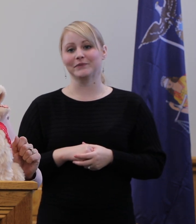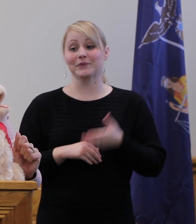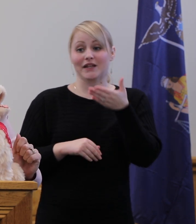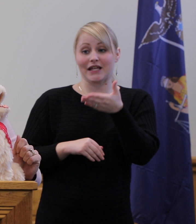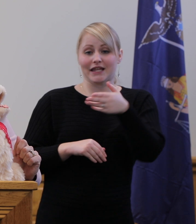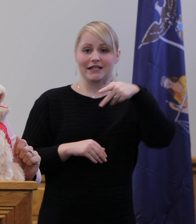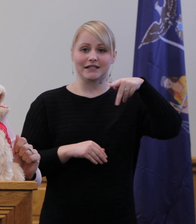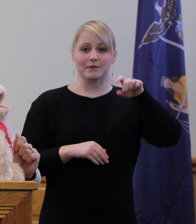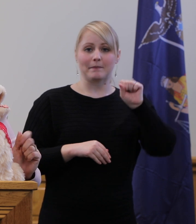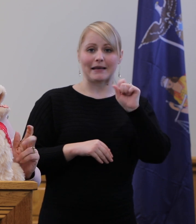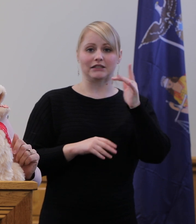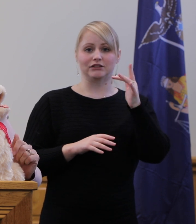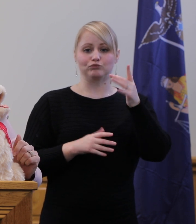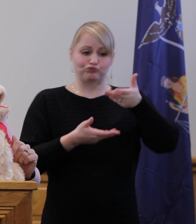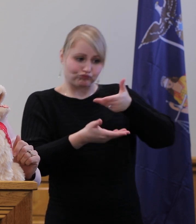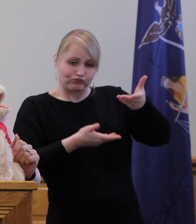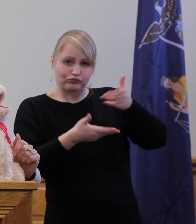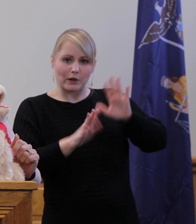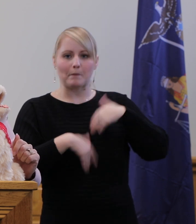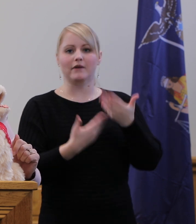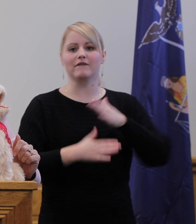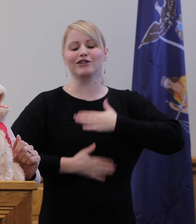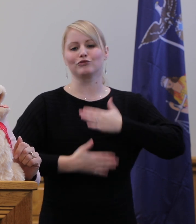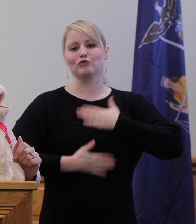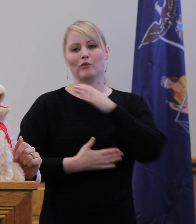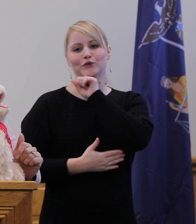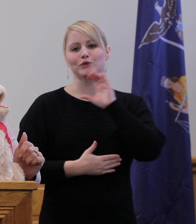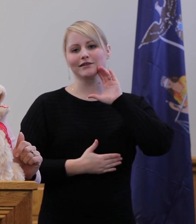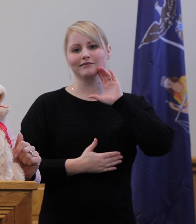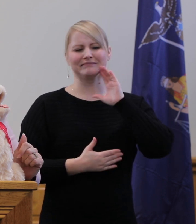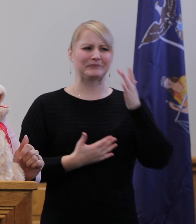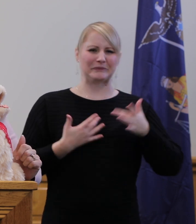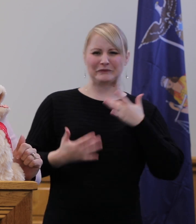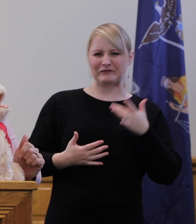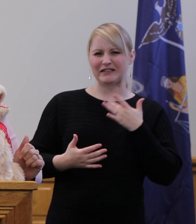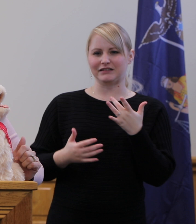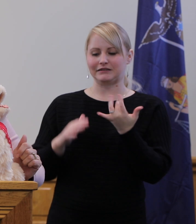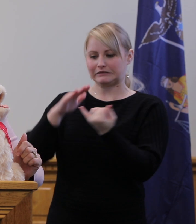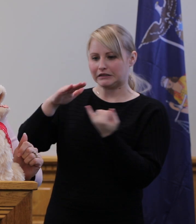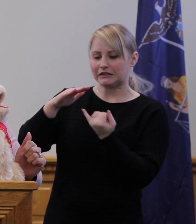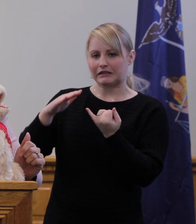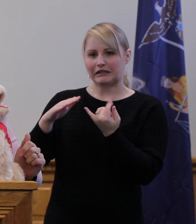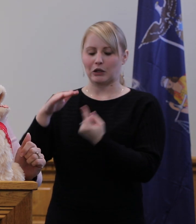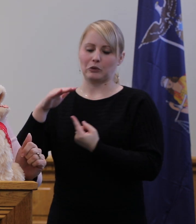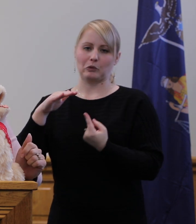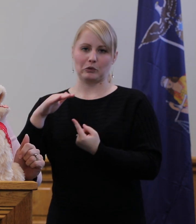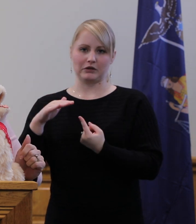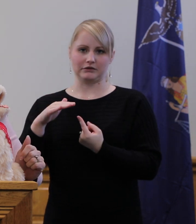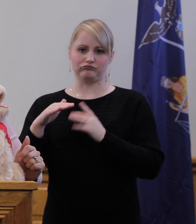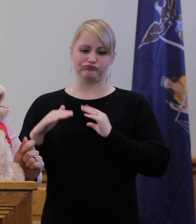These pets are interactive and provide joy to a senior who may be feeling isolated and or lonely during the ongoing